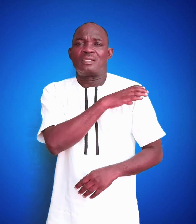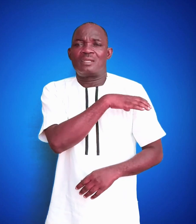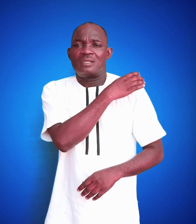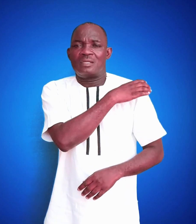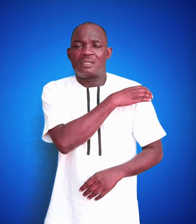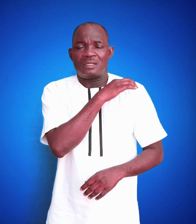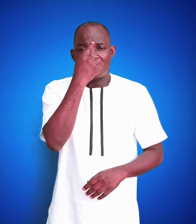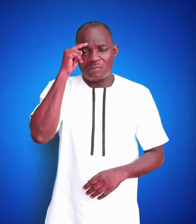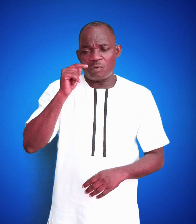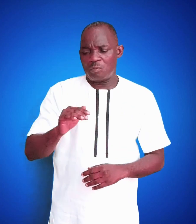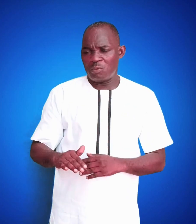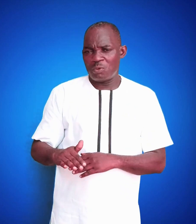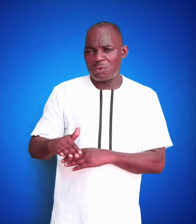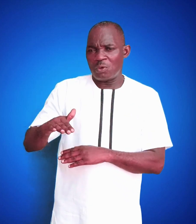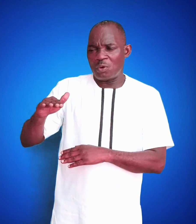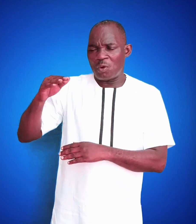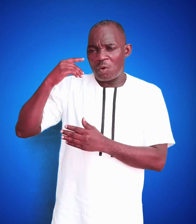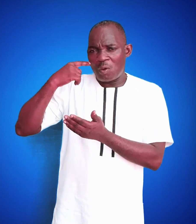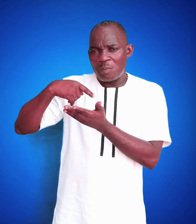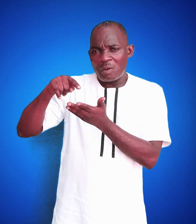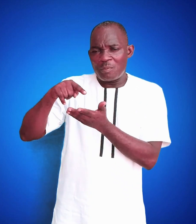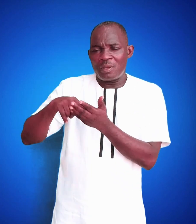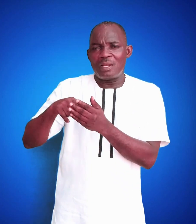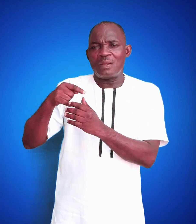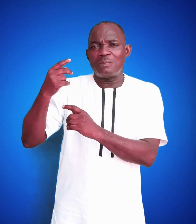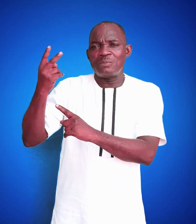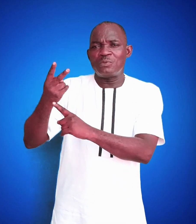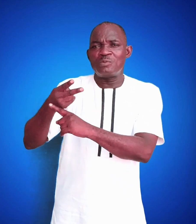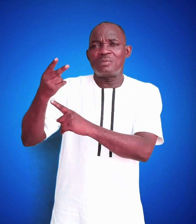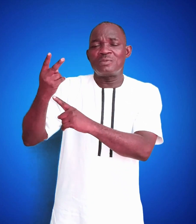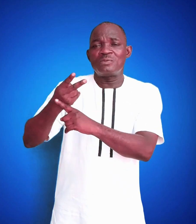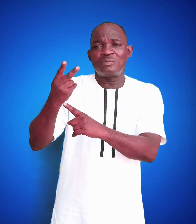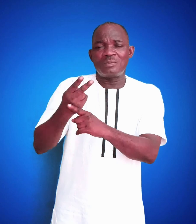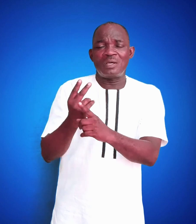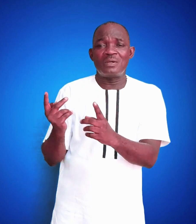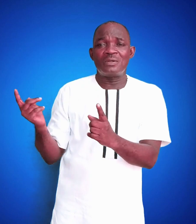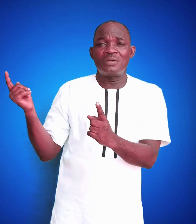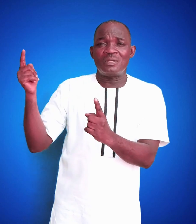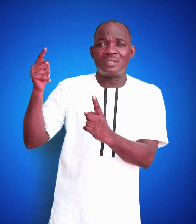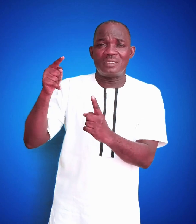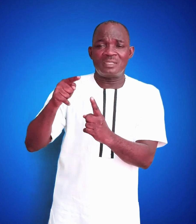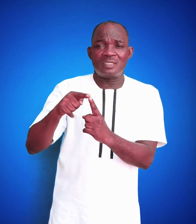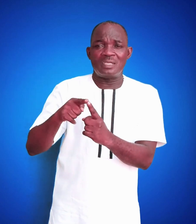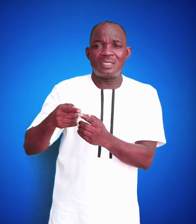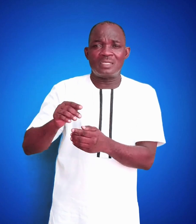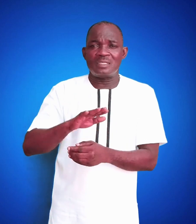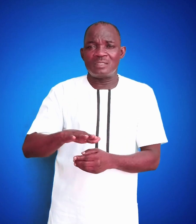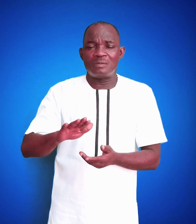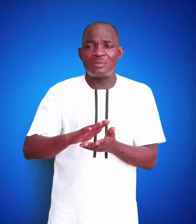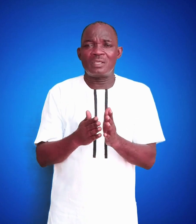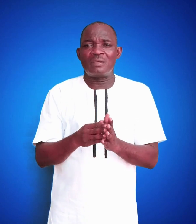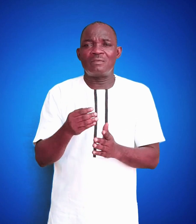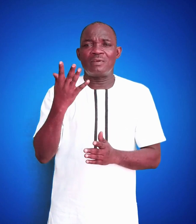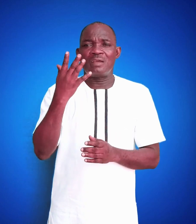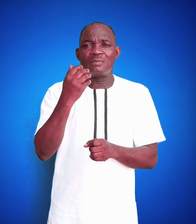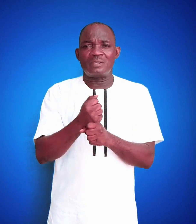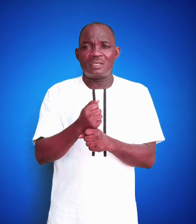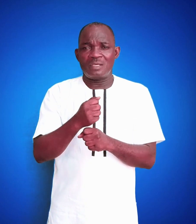growth monitoring every 2 months until 5 years for